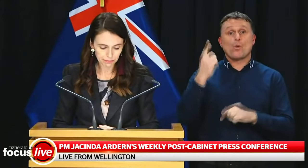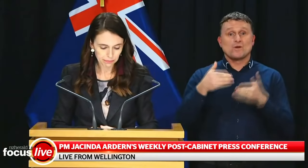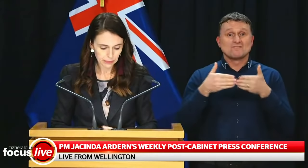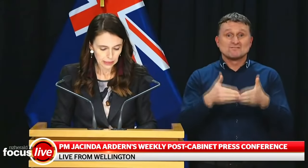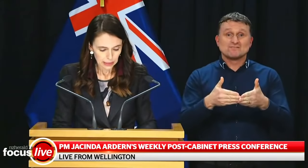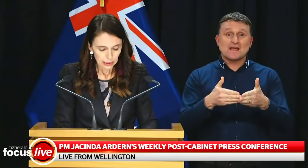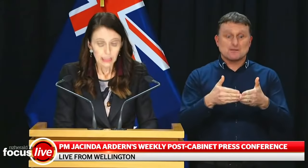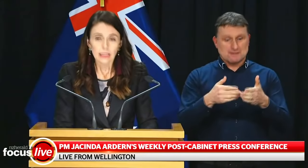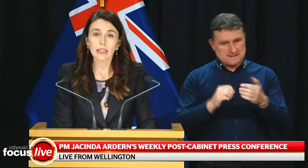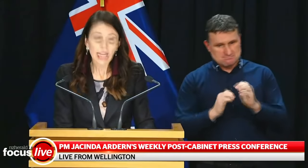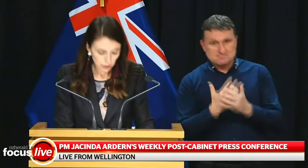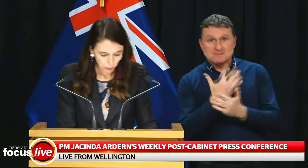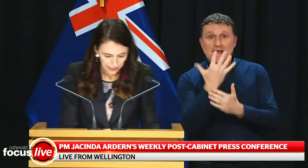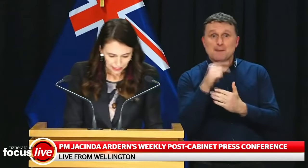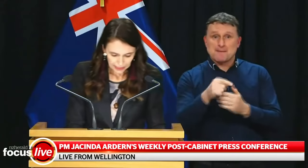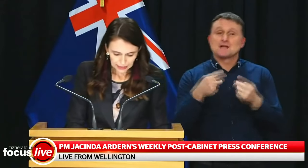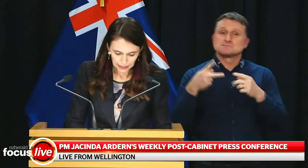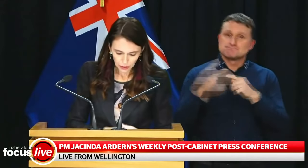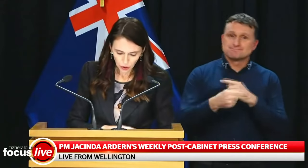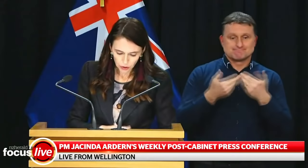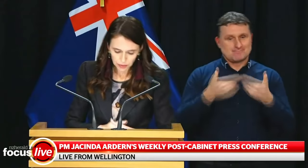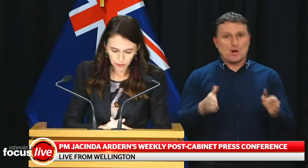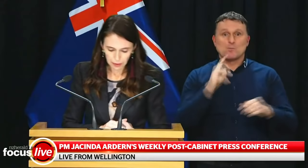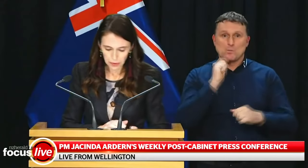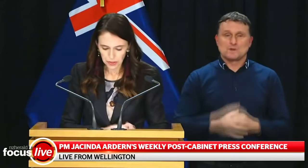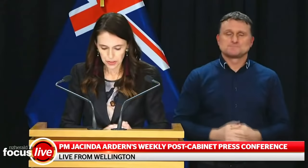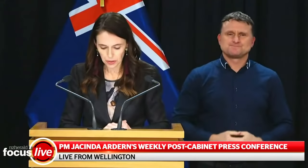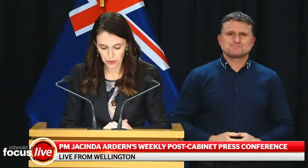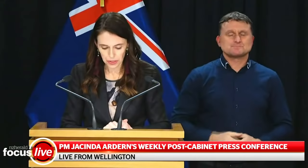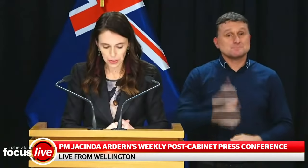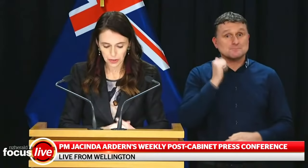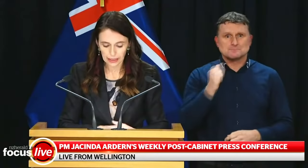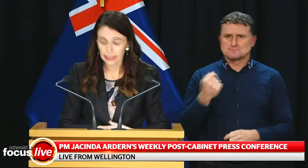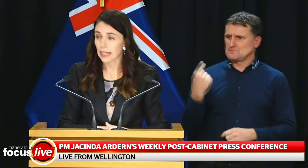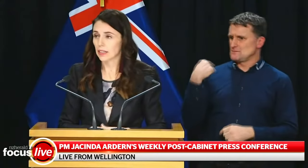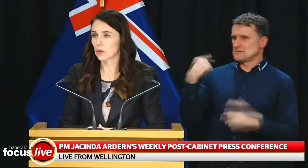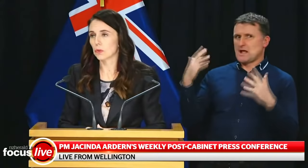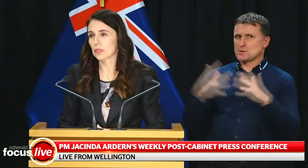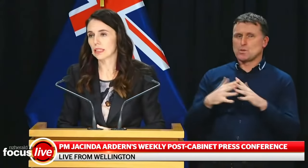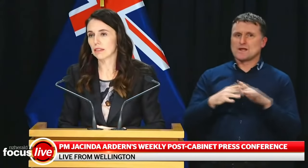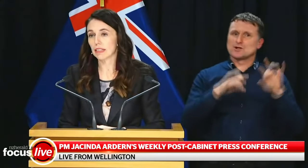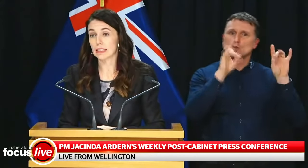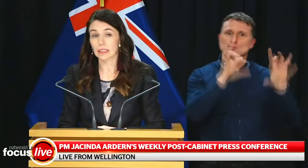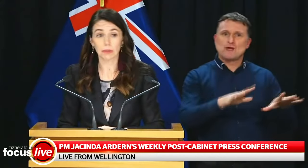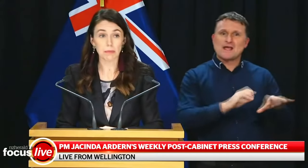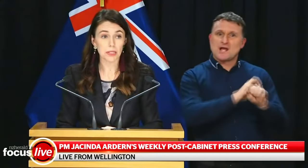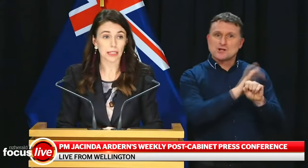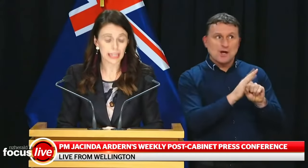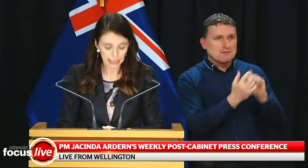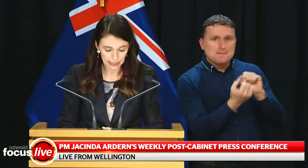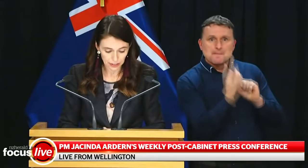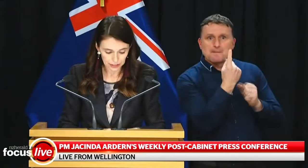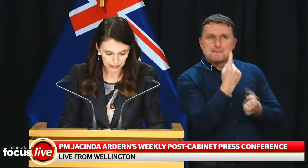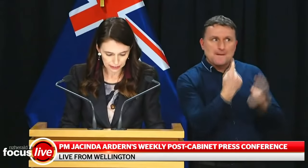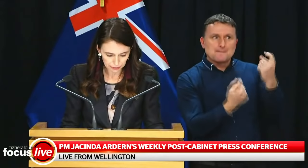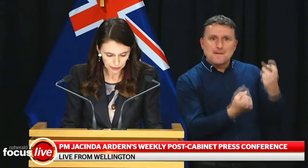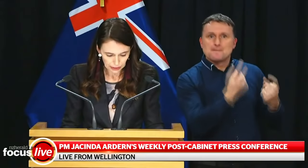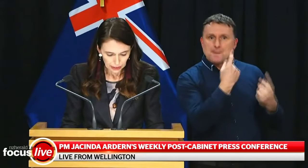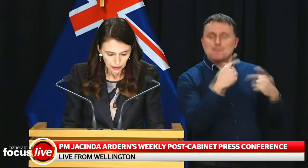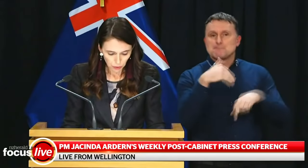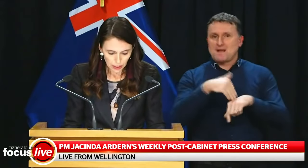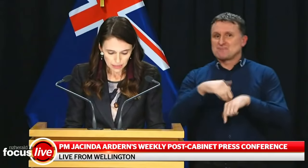redevelopment. The last week has seen COVID re-emergence across Australia and caused significant disruption here in New